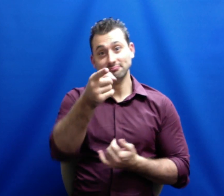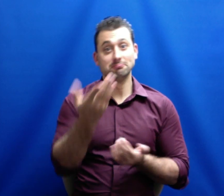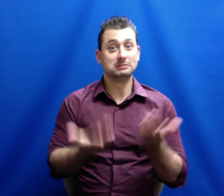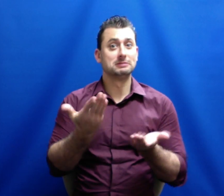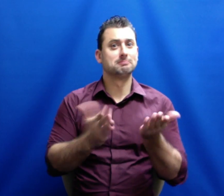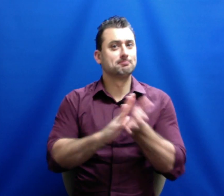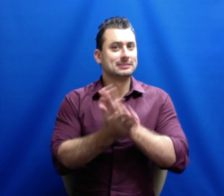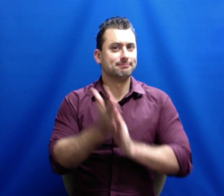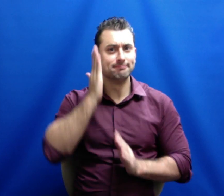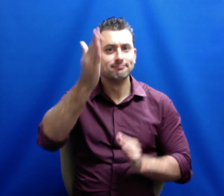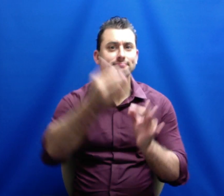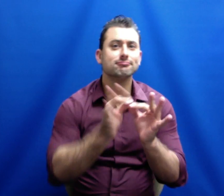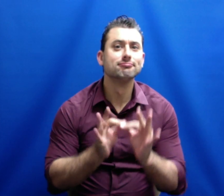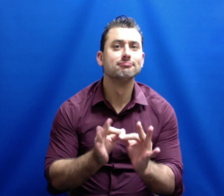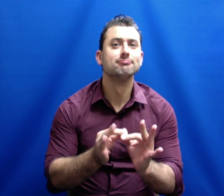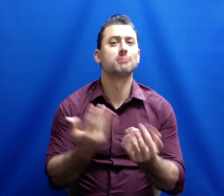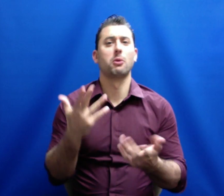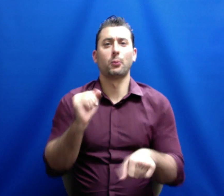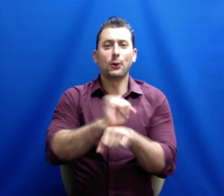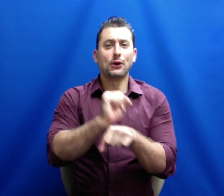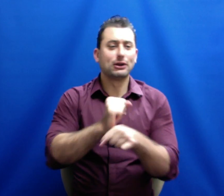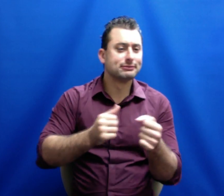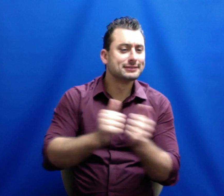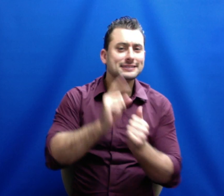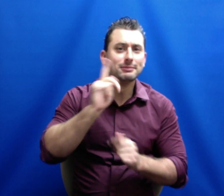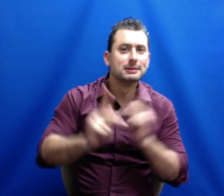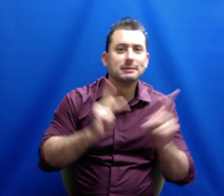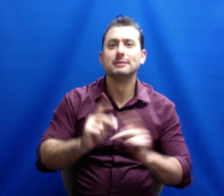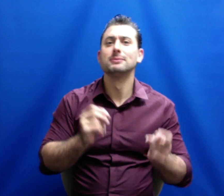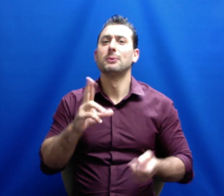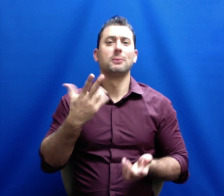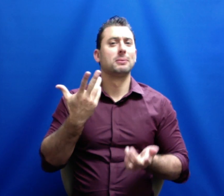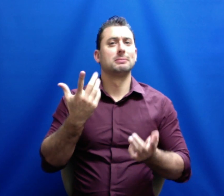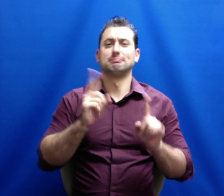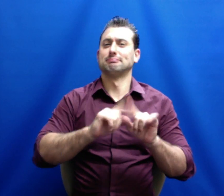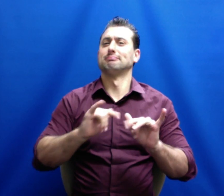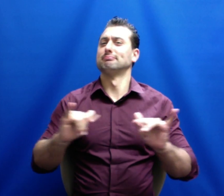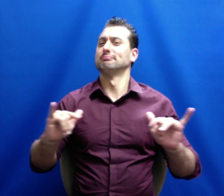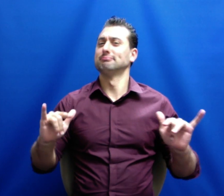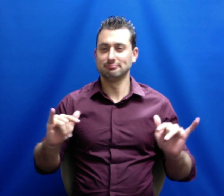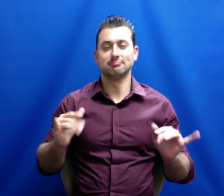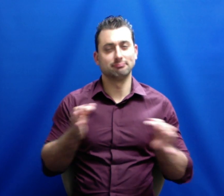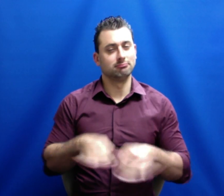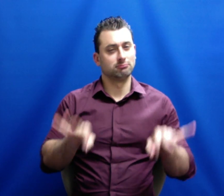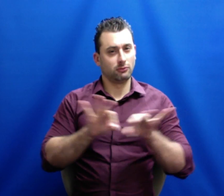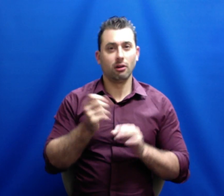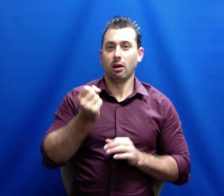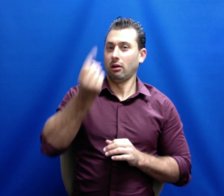Now you who are wanting to become future interpreters working with deaf people, there are some of the similar cultural rules that you need to